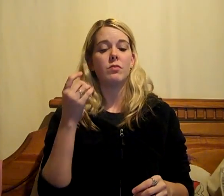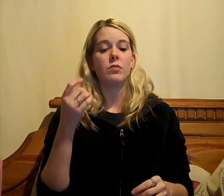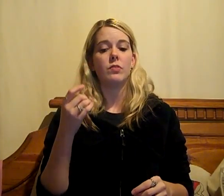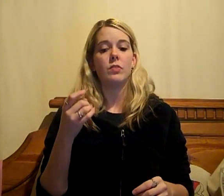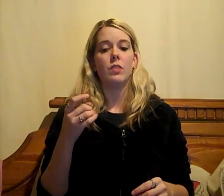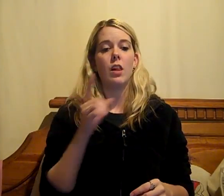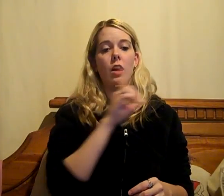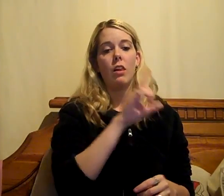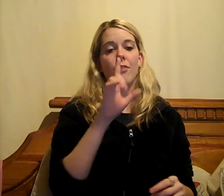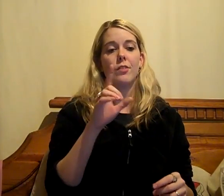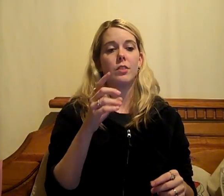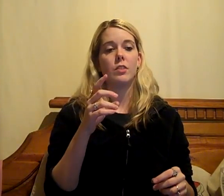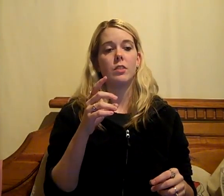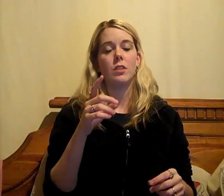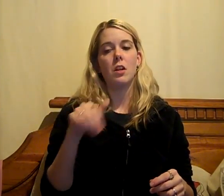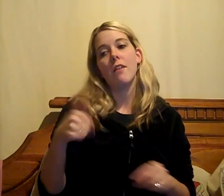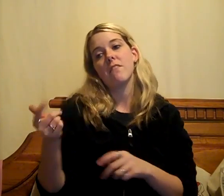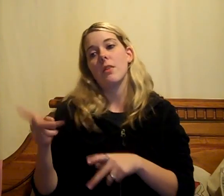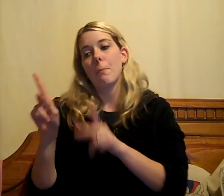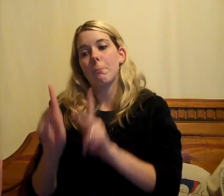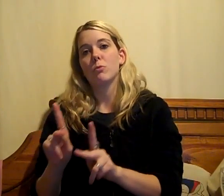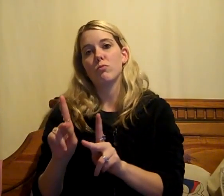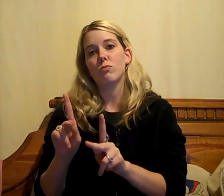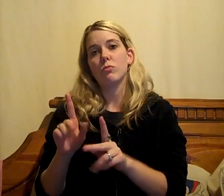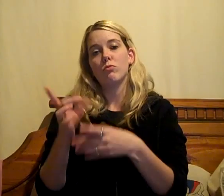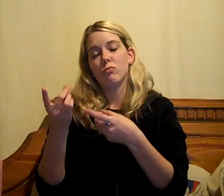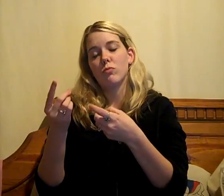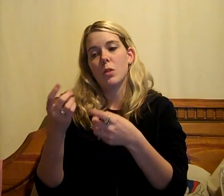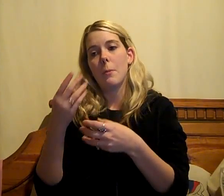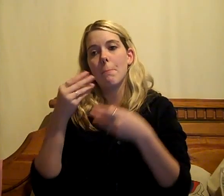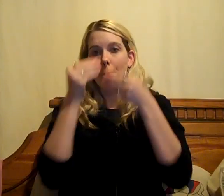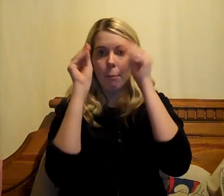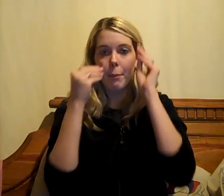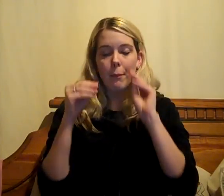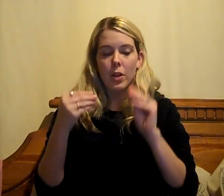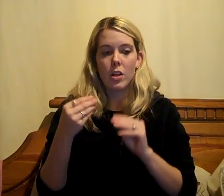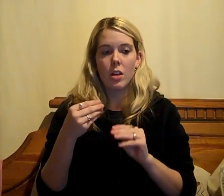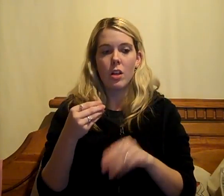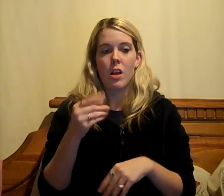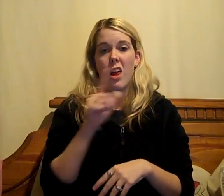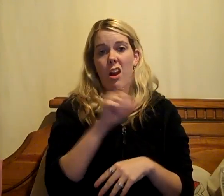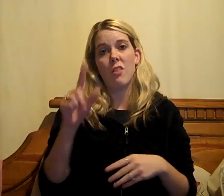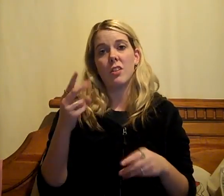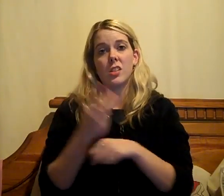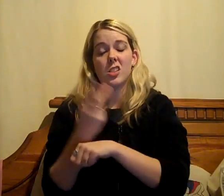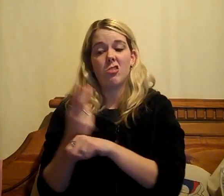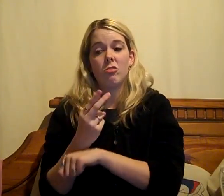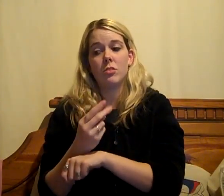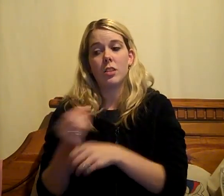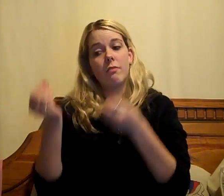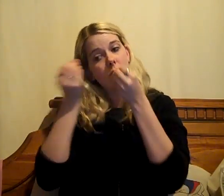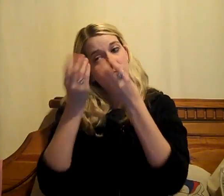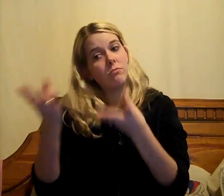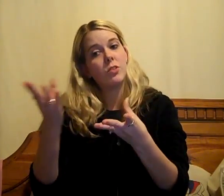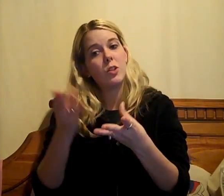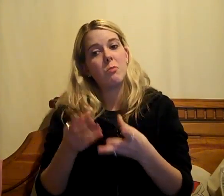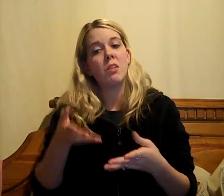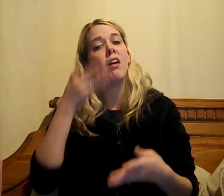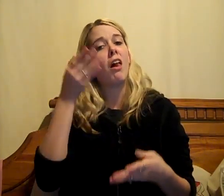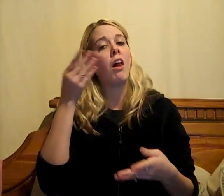tell them, like, it's going to stink for a minute, but once it's dry, it doesn't stink anymore. So this one is a Graftobian. Again, it's got this